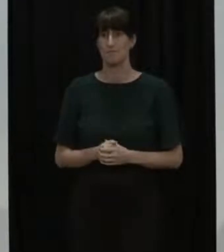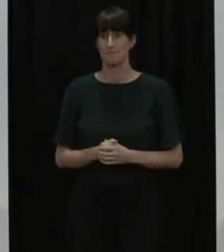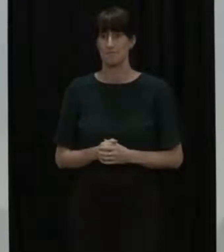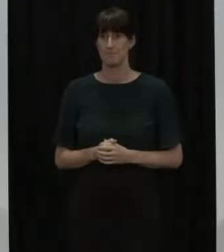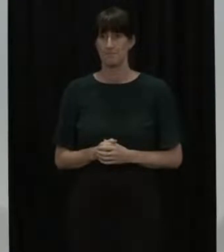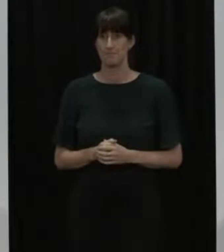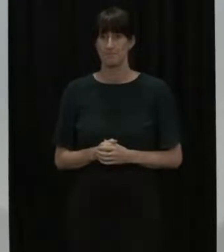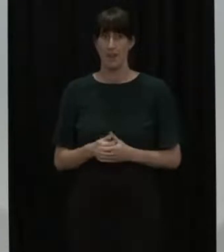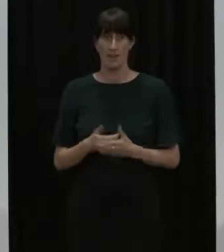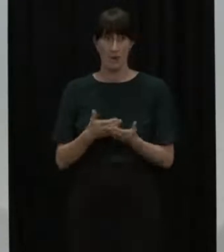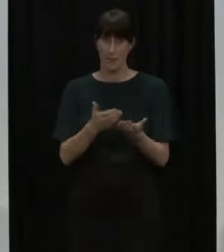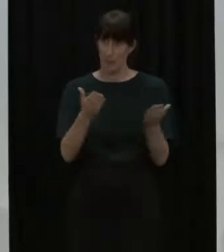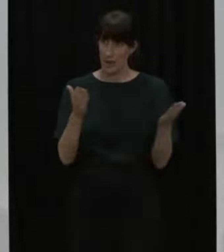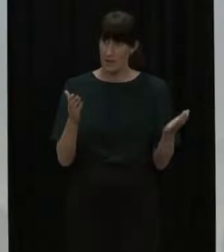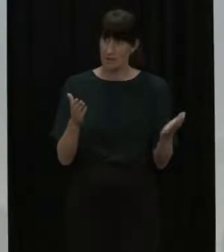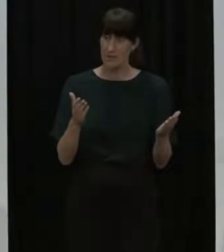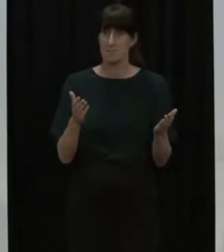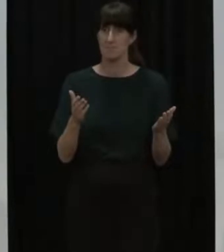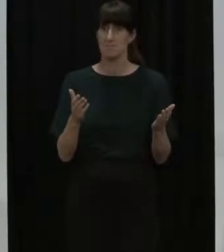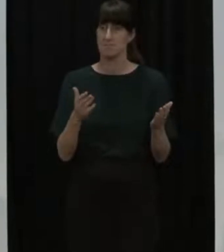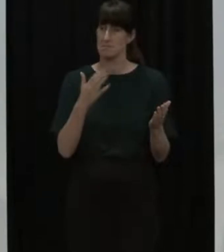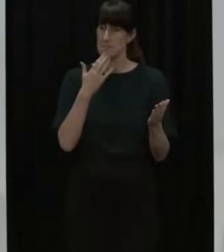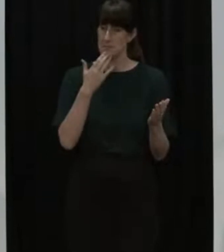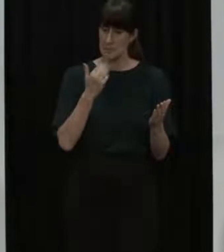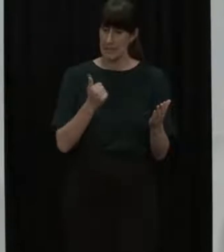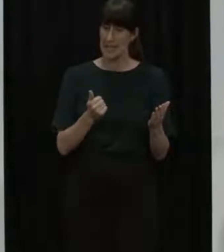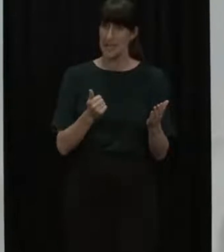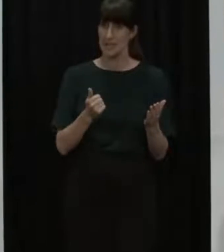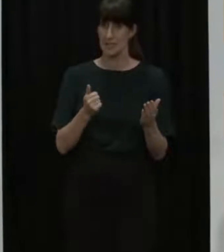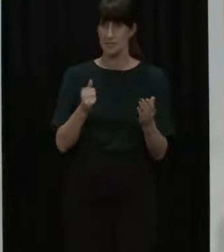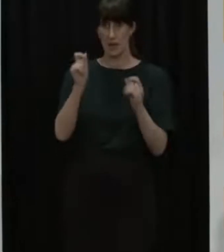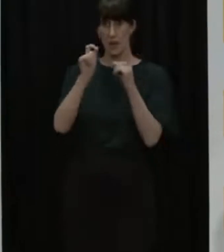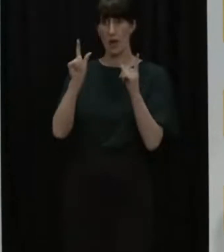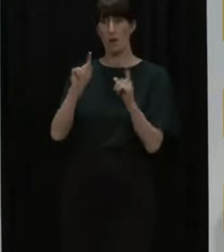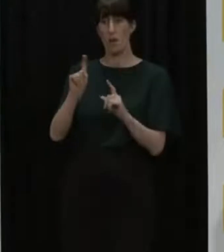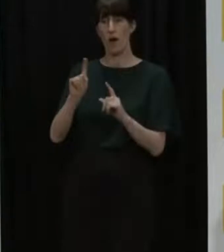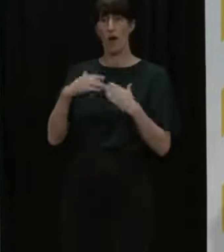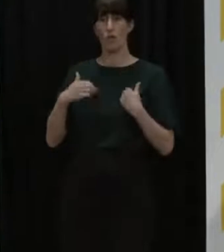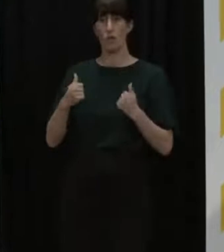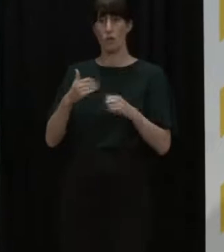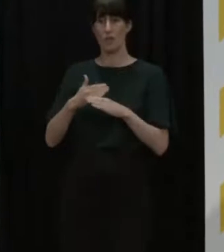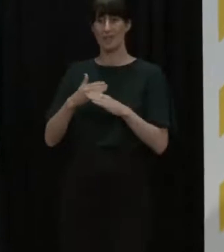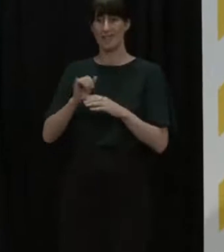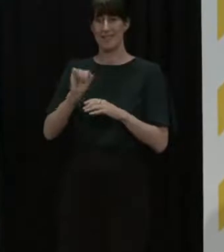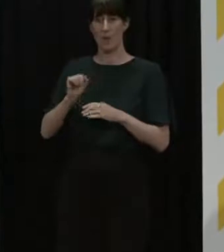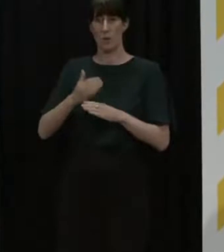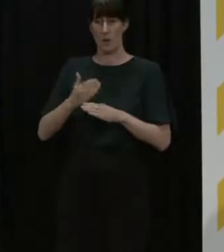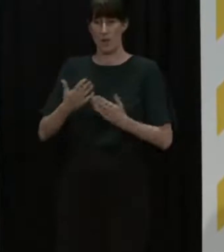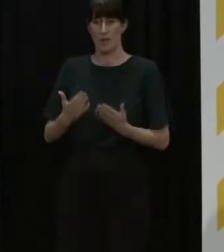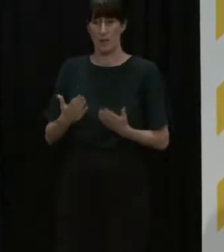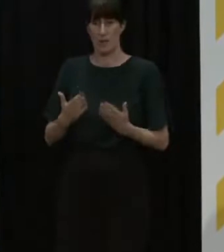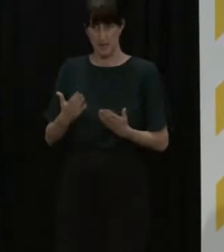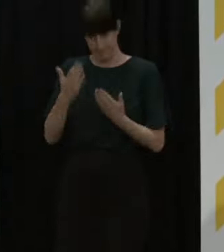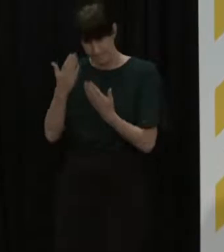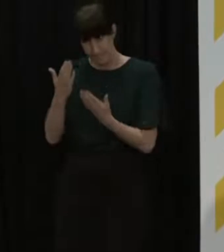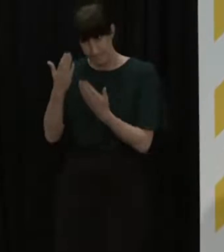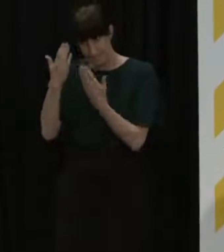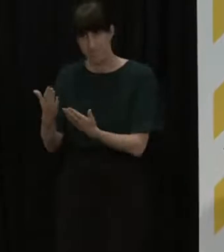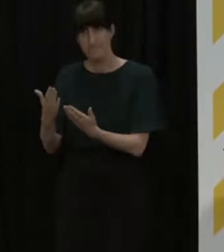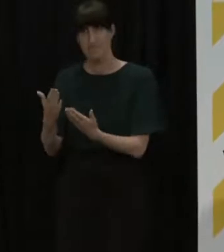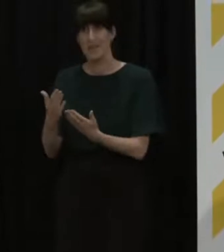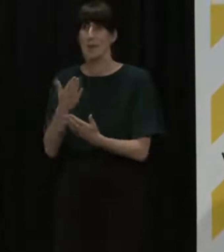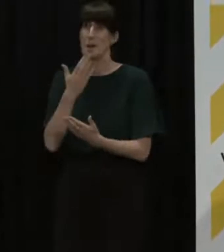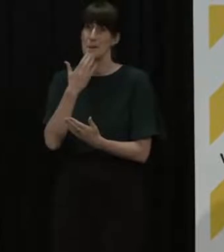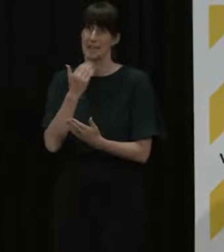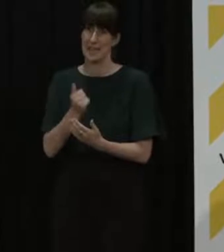Please, everyone else, acknowledge the work that health workers are doing at this time and going forward, and